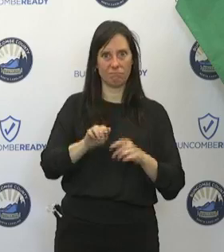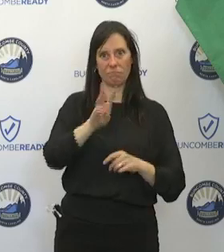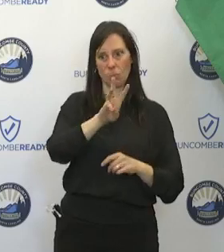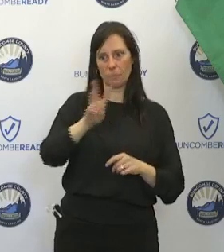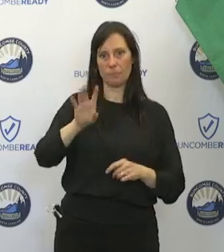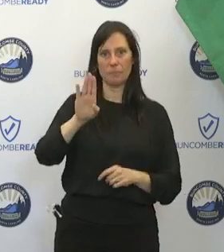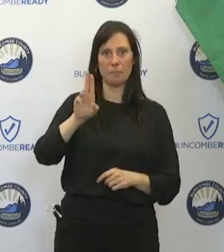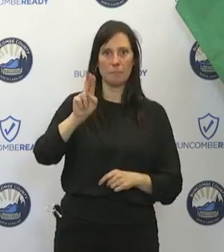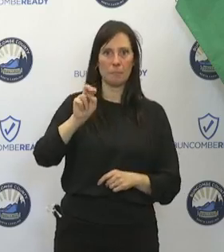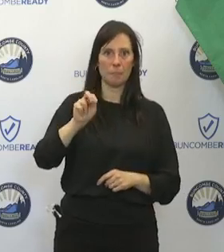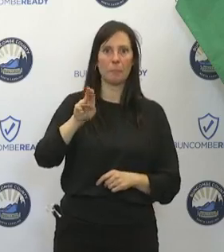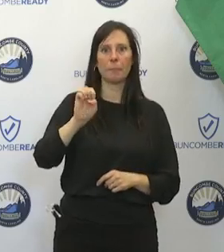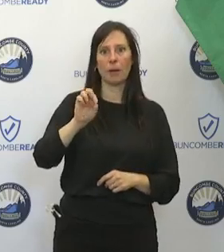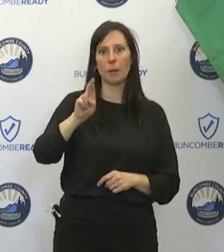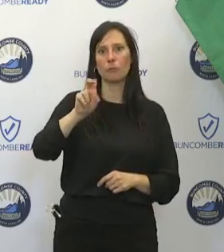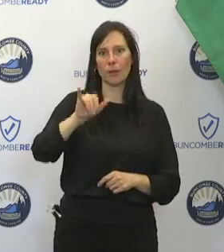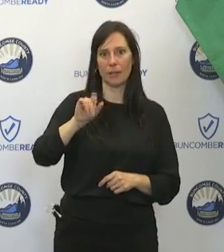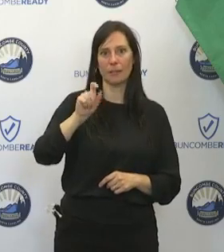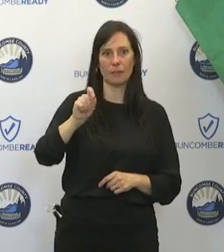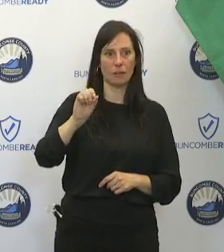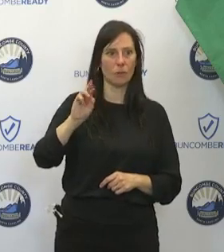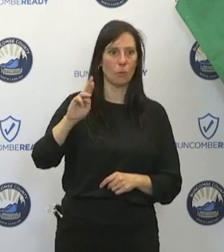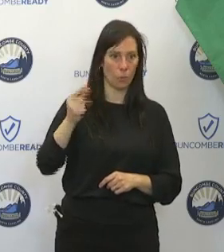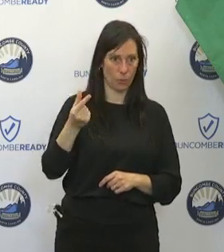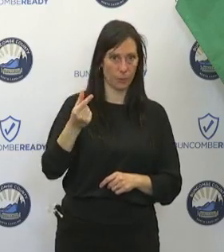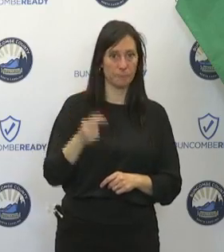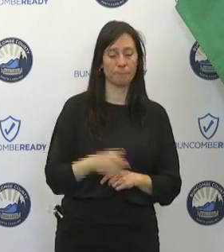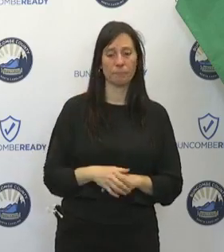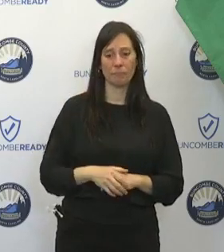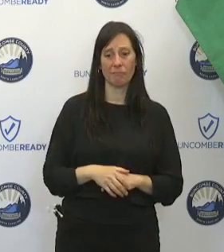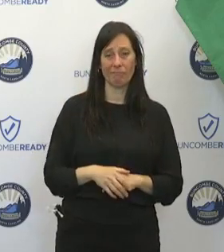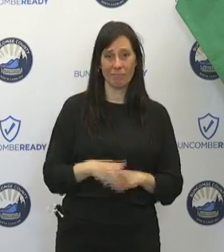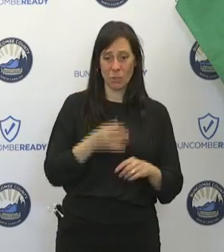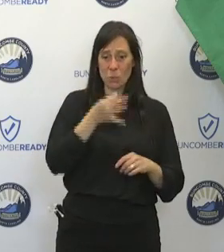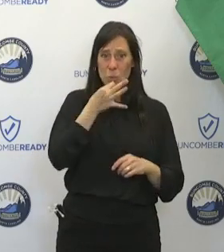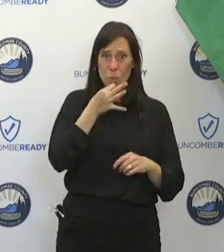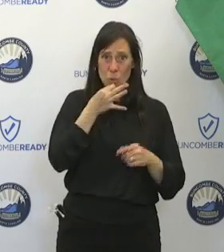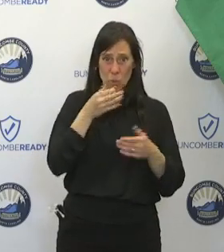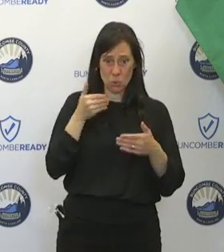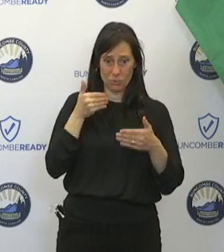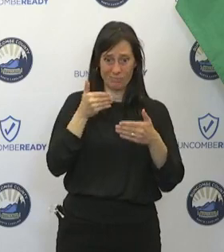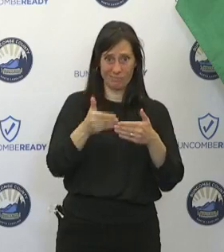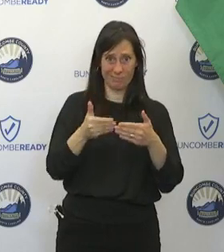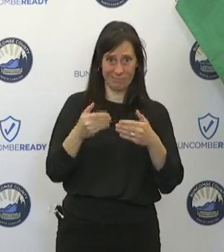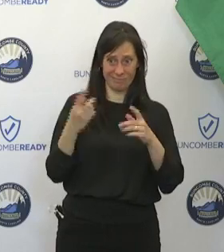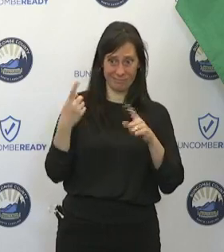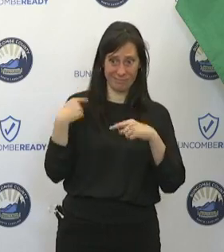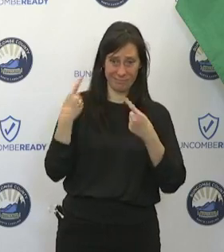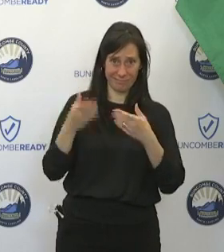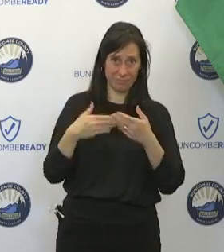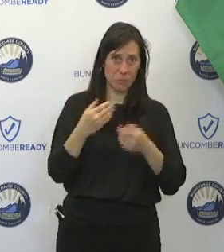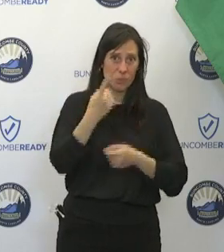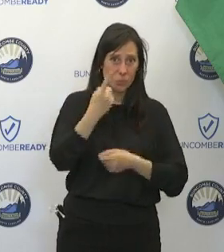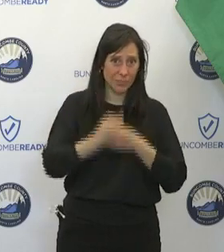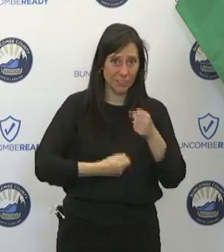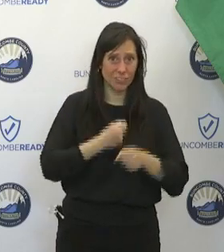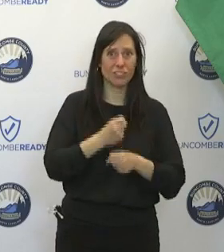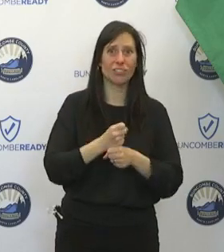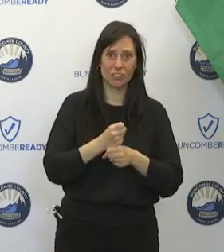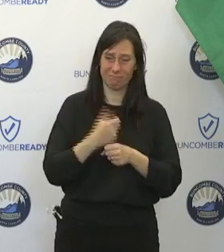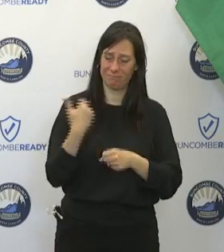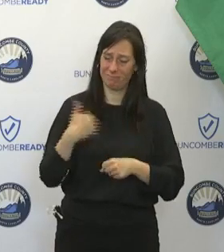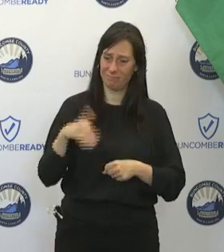We have been fighting COVID-19 for almost a year now. It has been a long and hard fight. I know many of